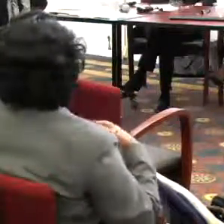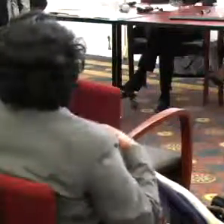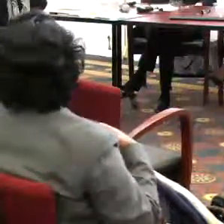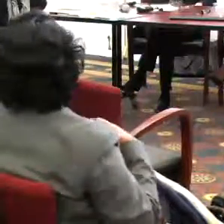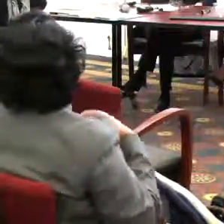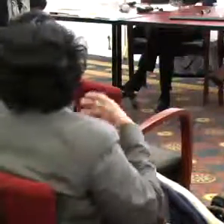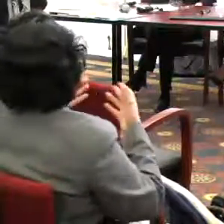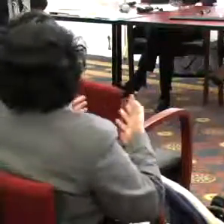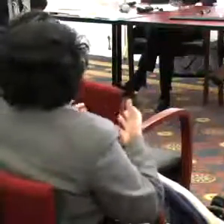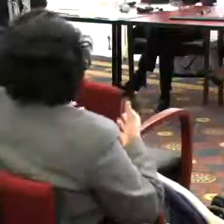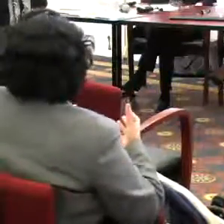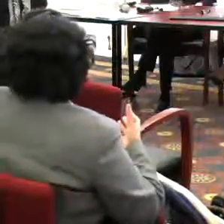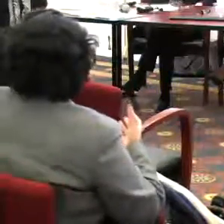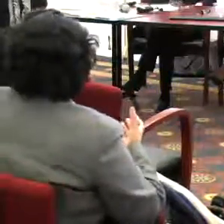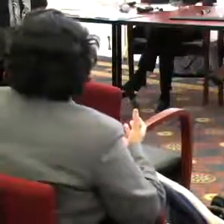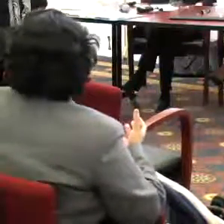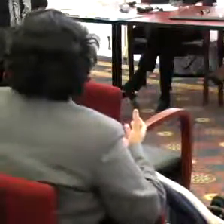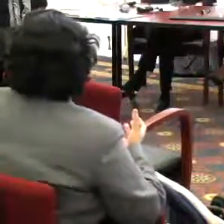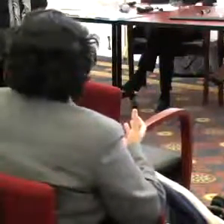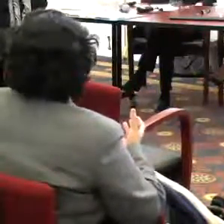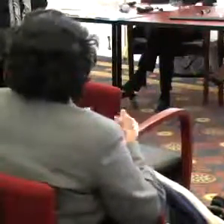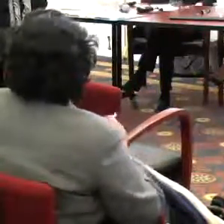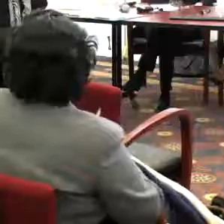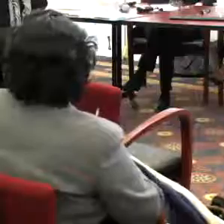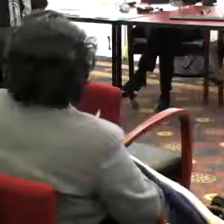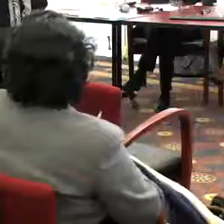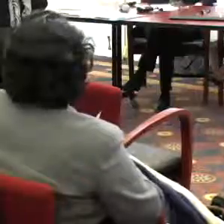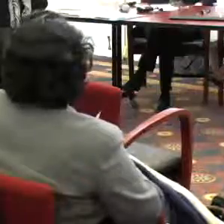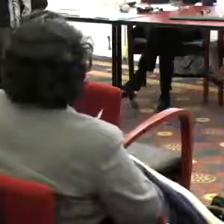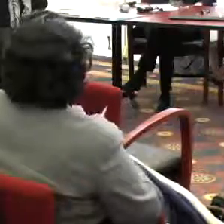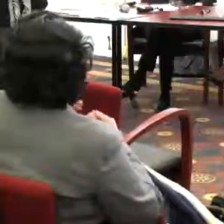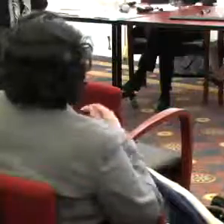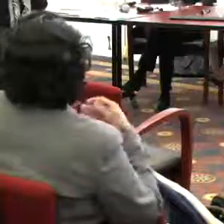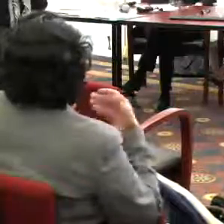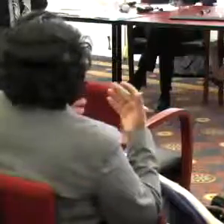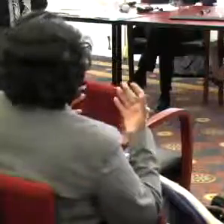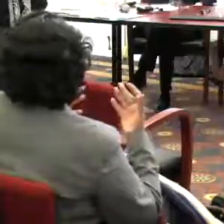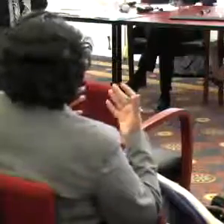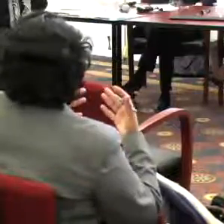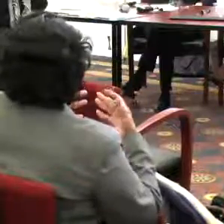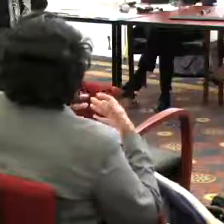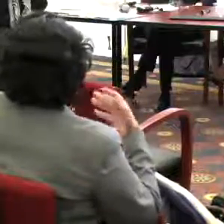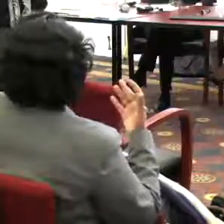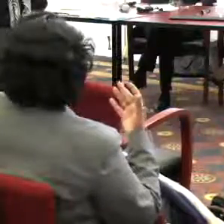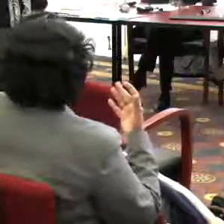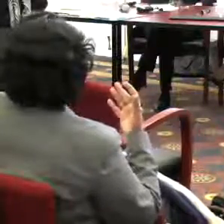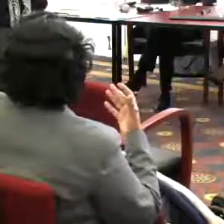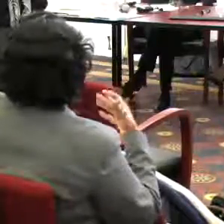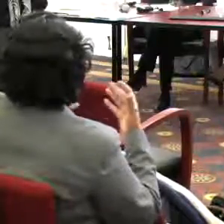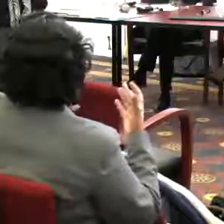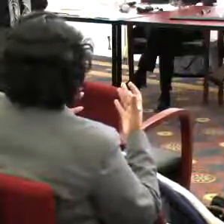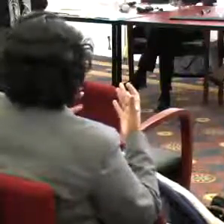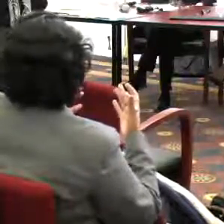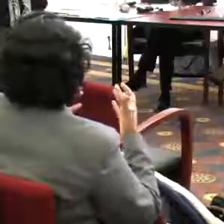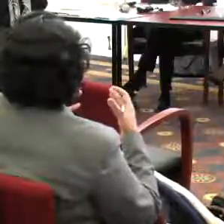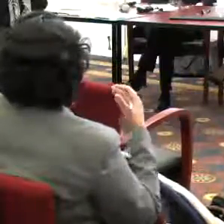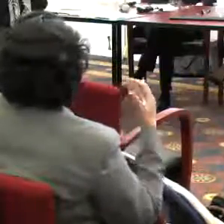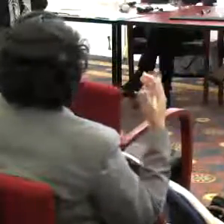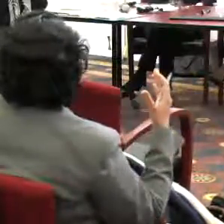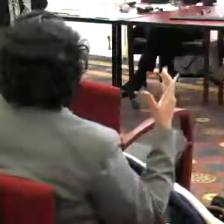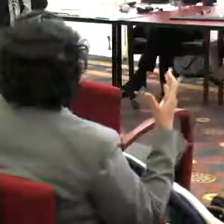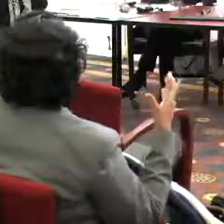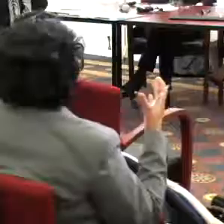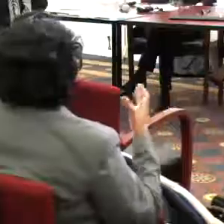it's only people who opt into these trainings? And what is your vision for it in the future moving